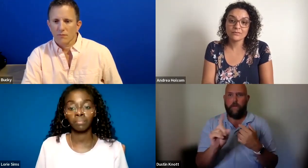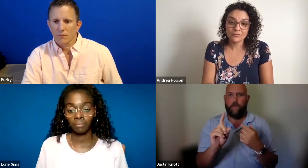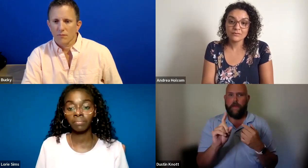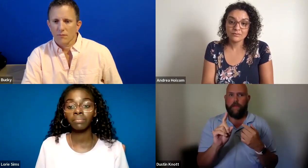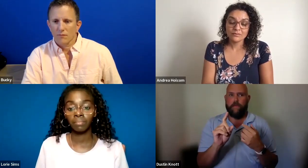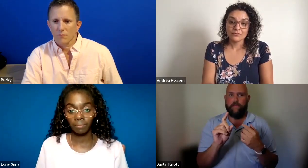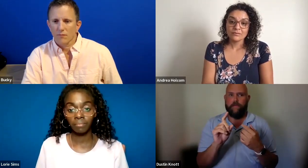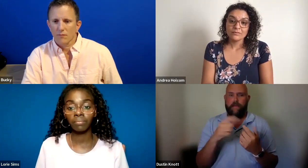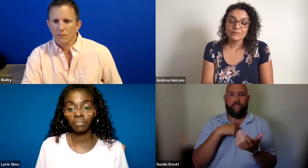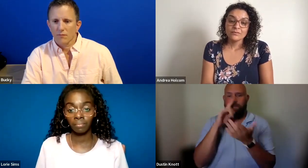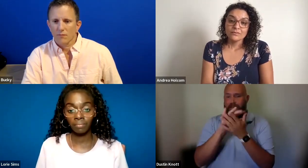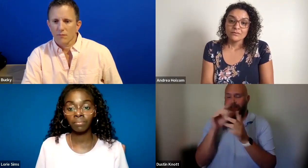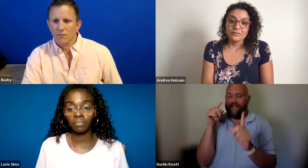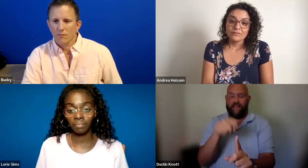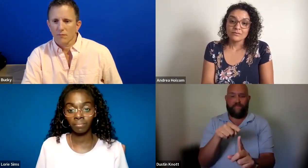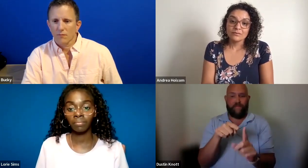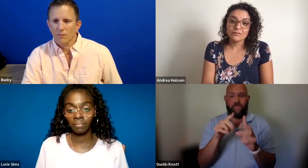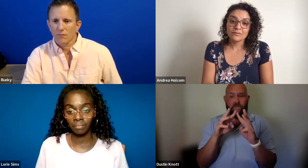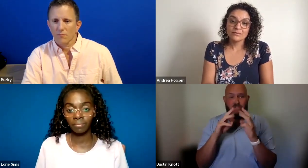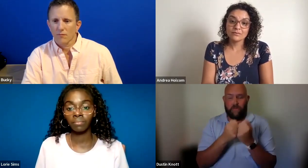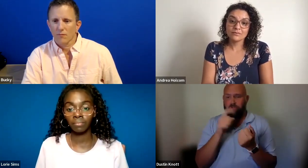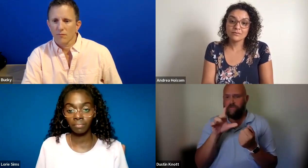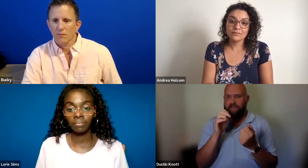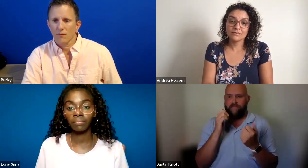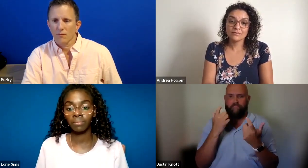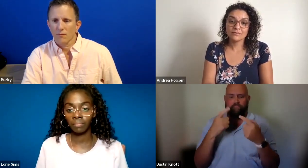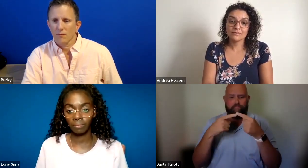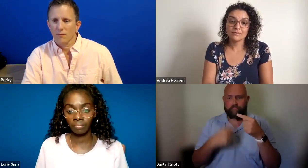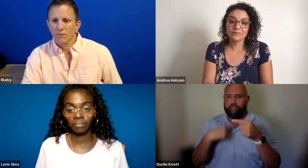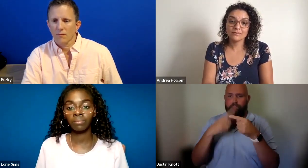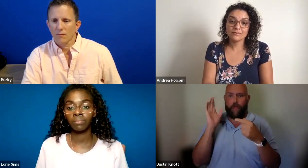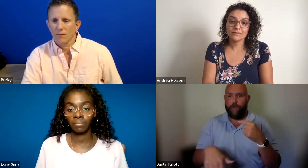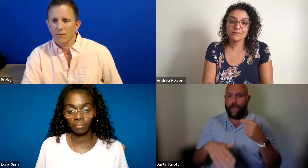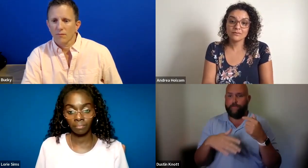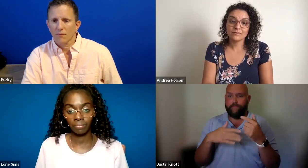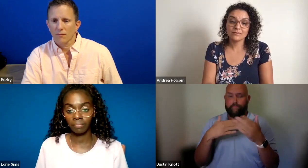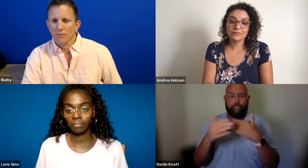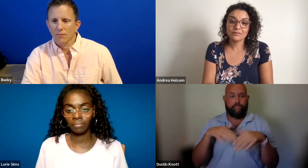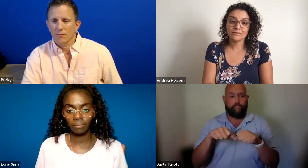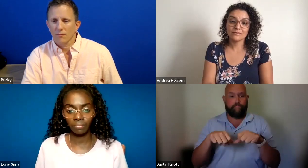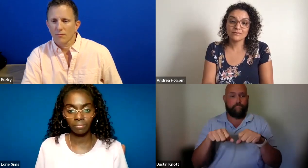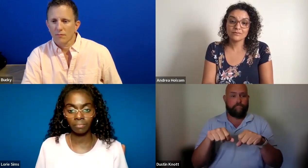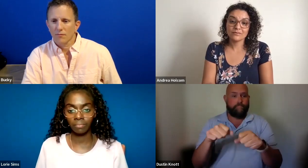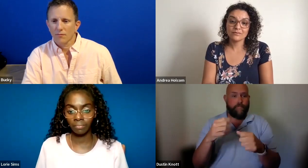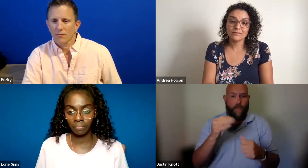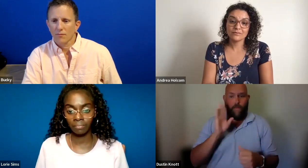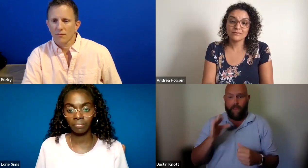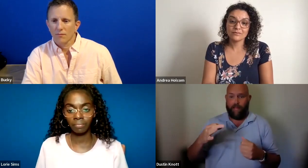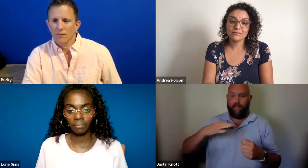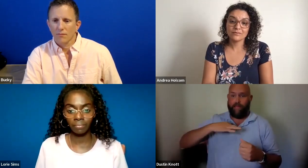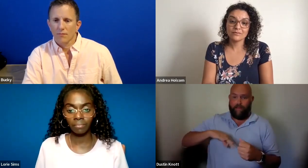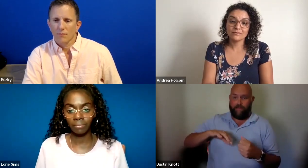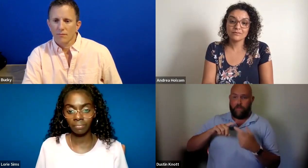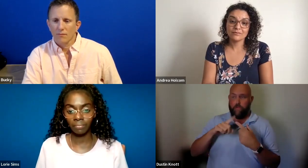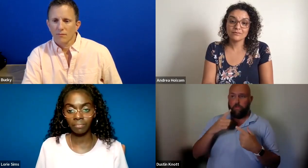racism and bullying that I feel like, we have to take a look at these trainings being all